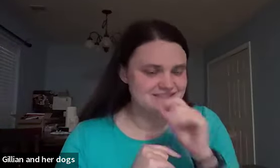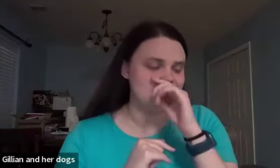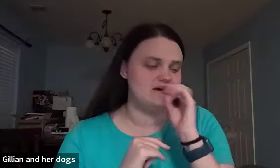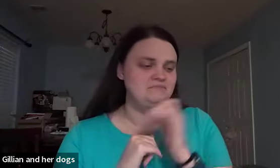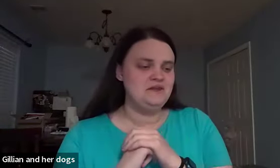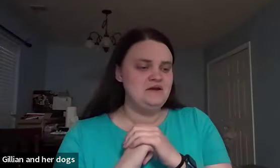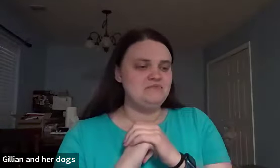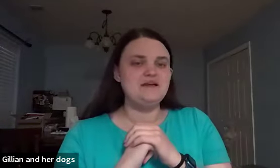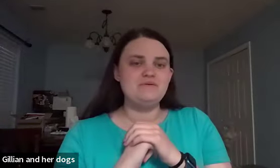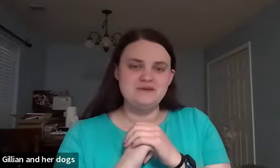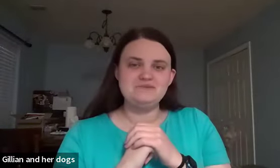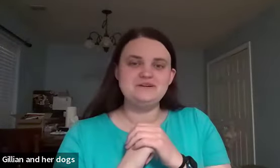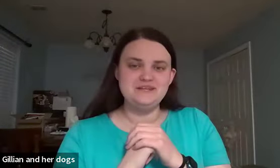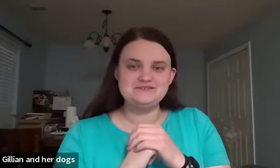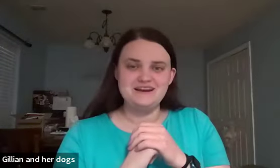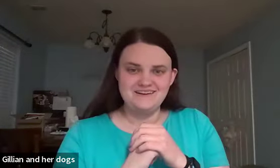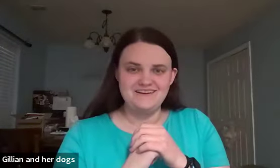2000s. But like when people would use credit